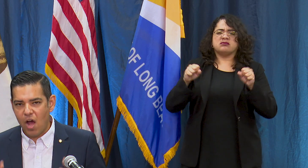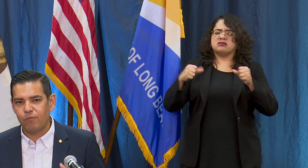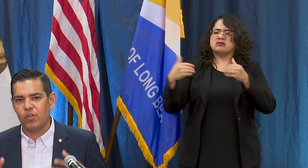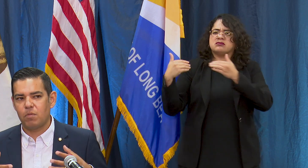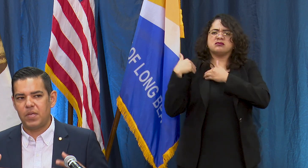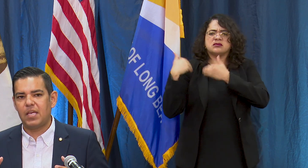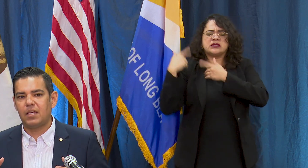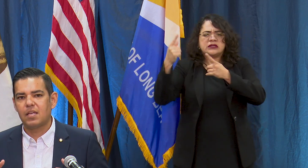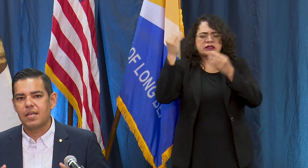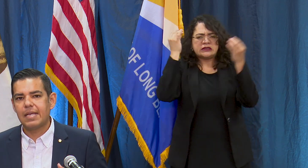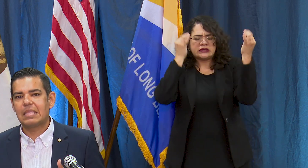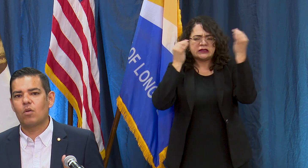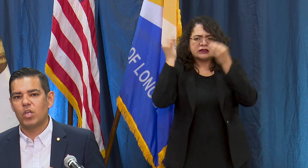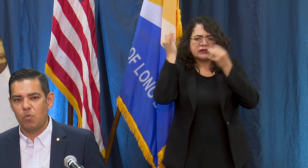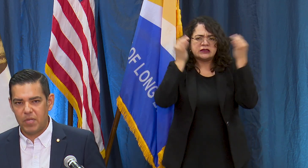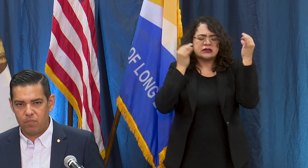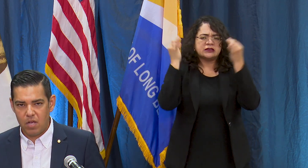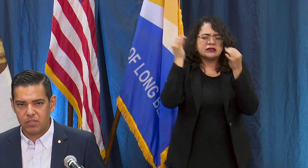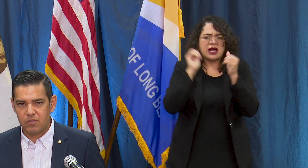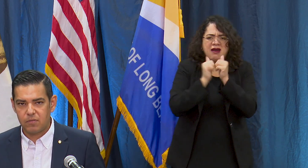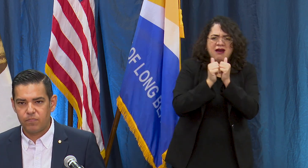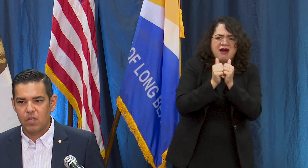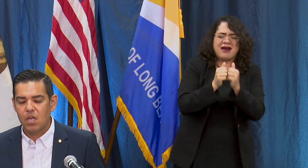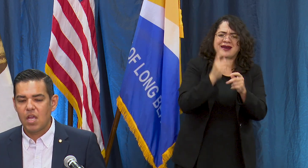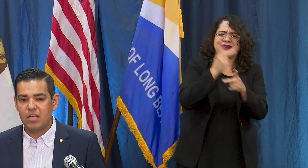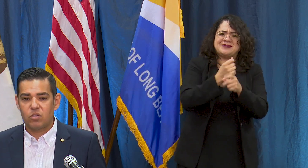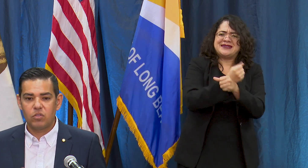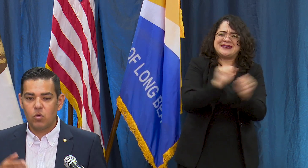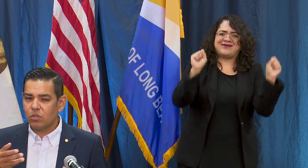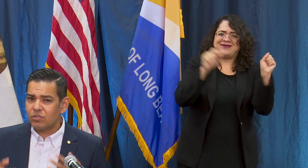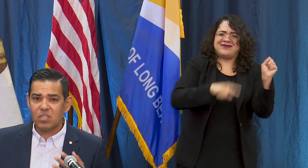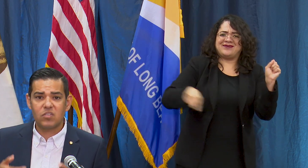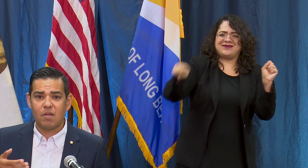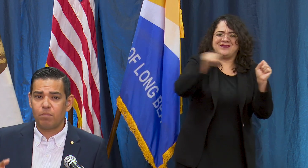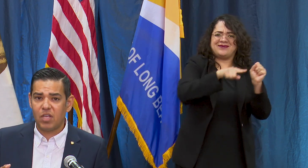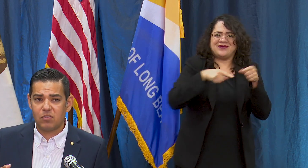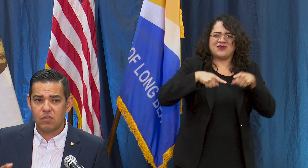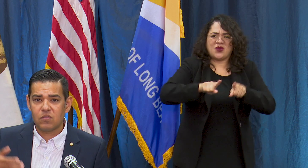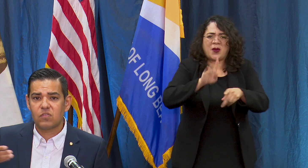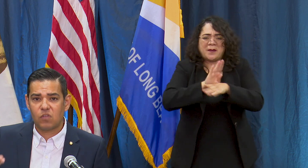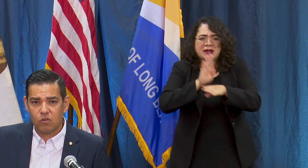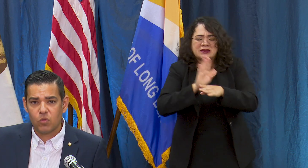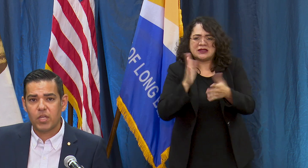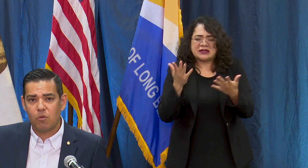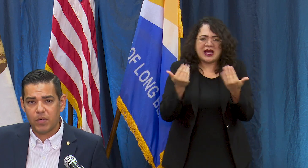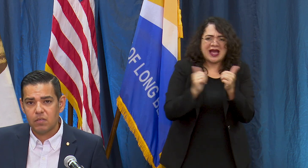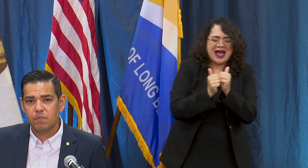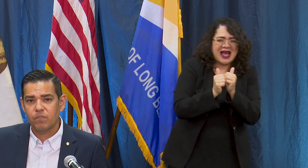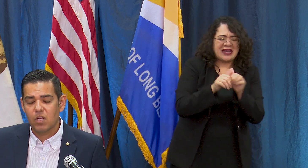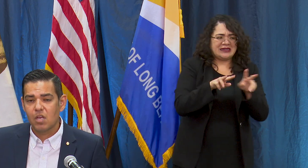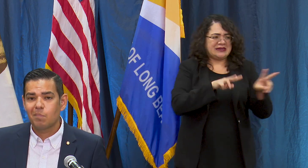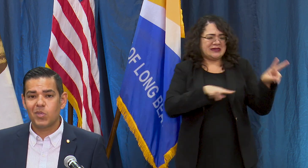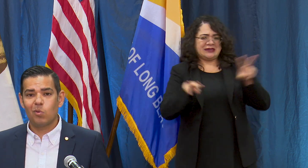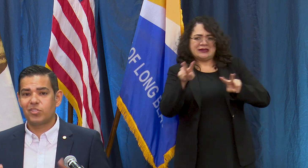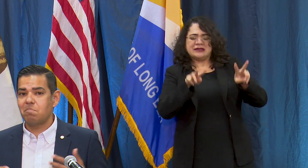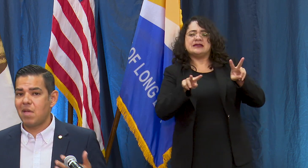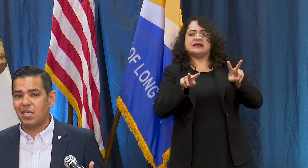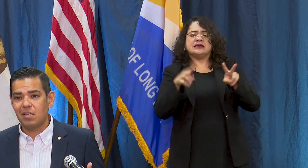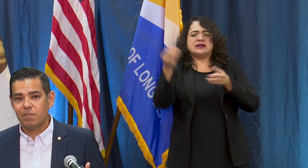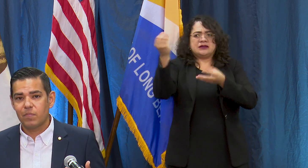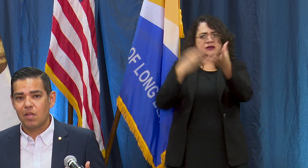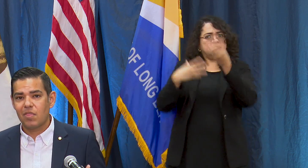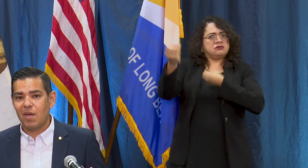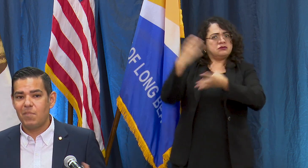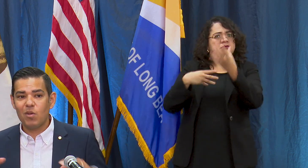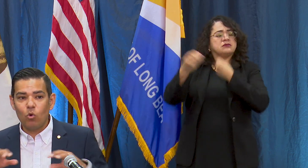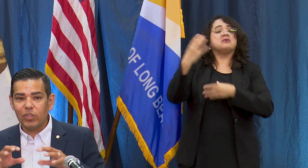and thoughtful they're being in their reopening process. And so you will see some places start to reopen, but you will see